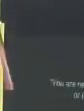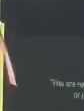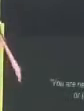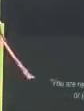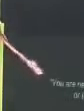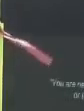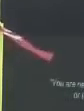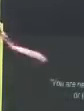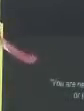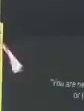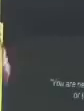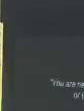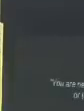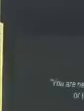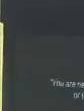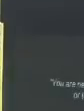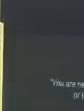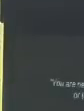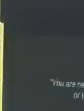Caitlin Clark,